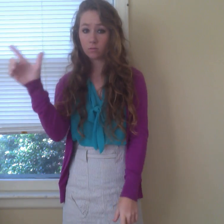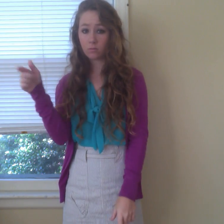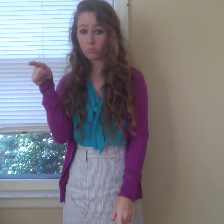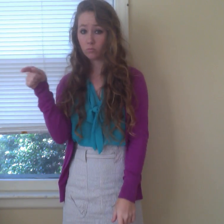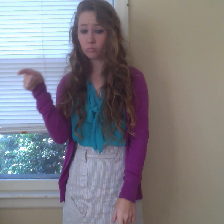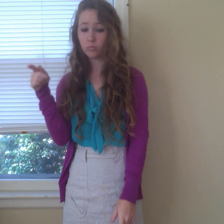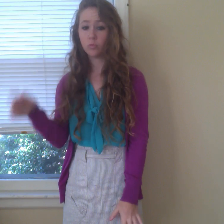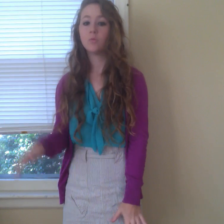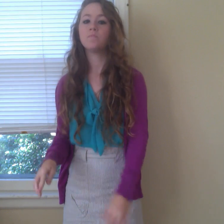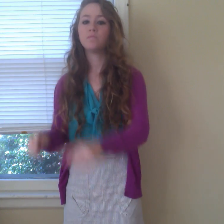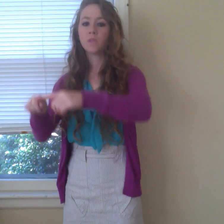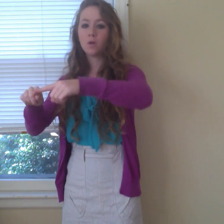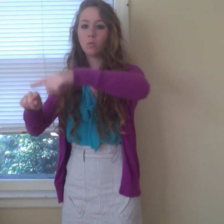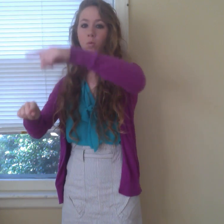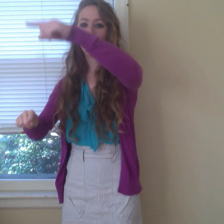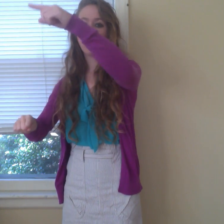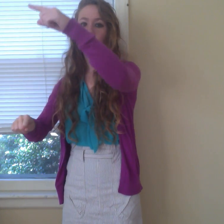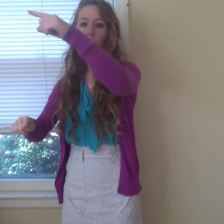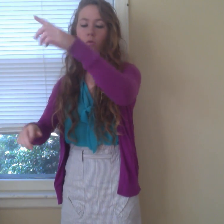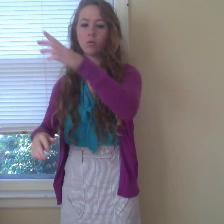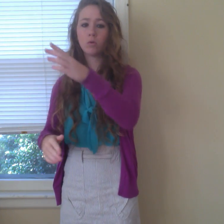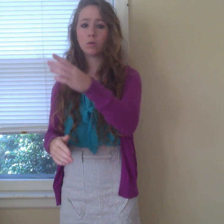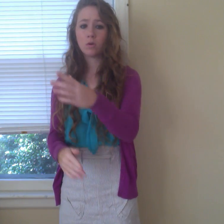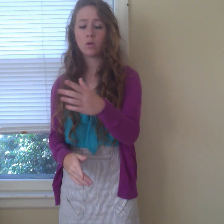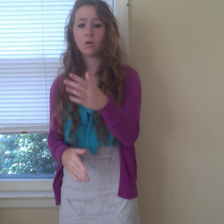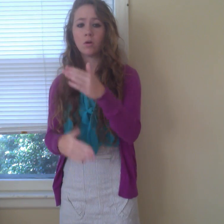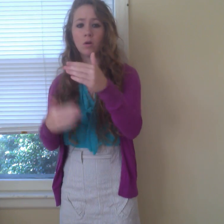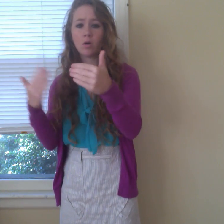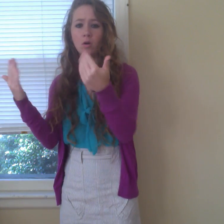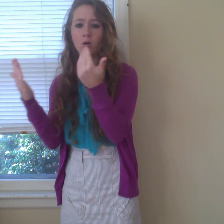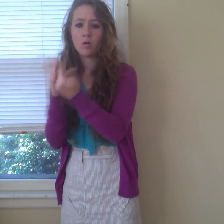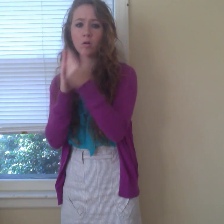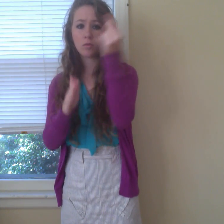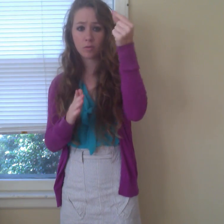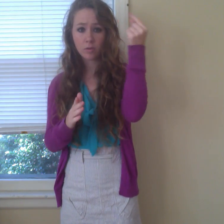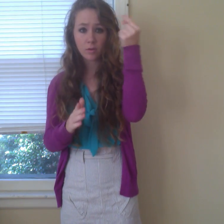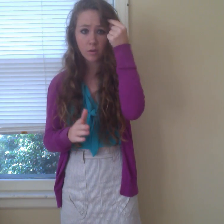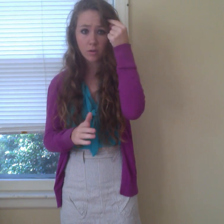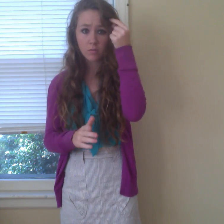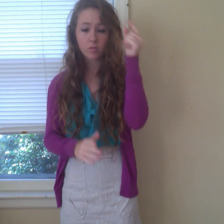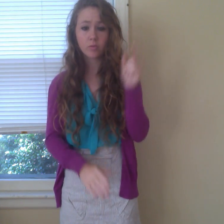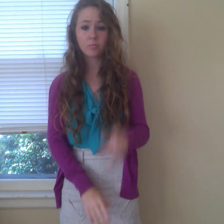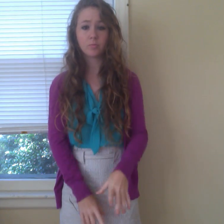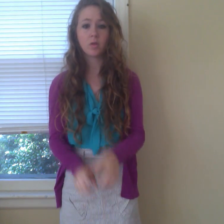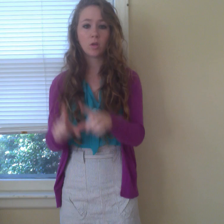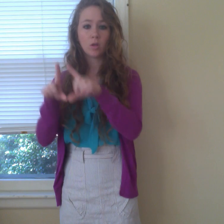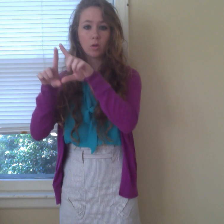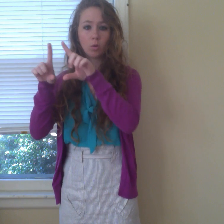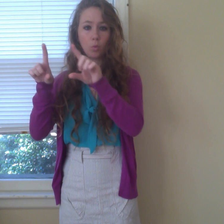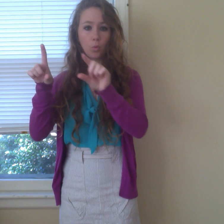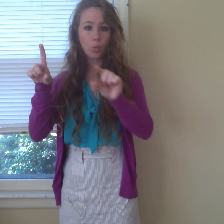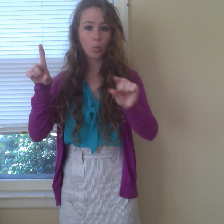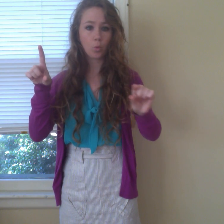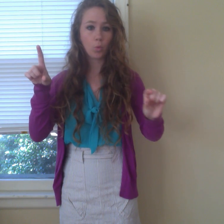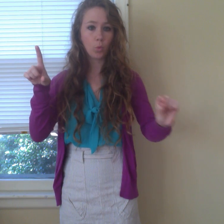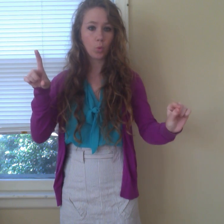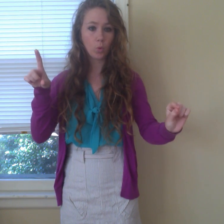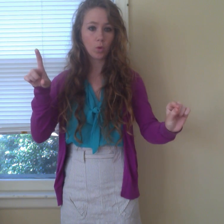Nazism, fascism, princes, potentates, dictators, kings, any form of total government. Those who claim that Nazis